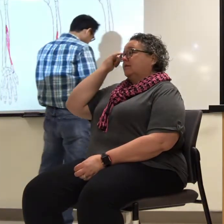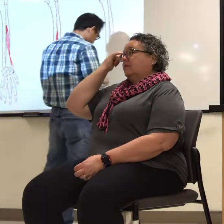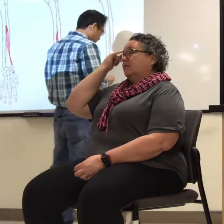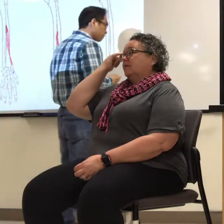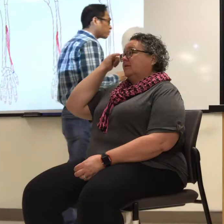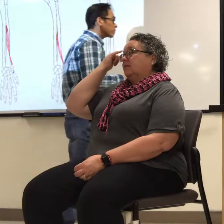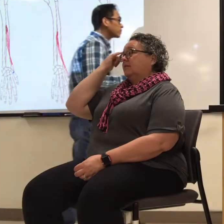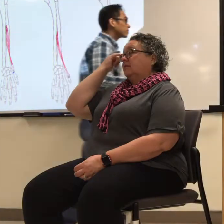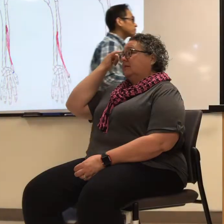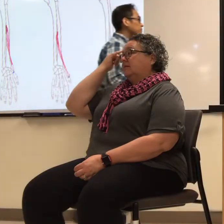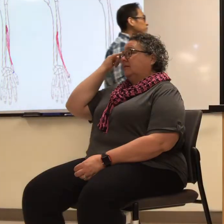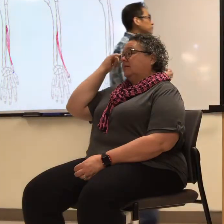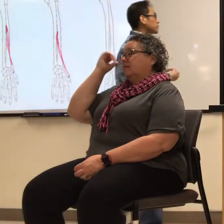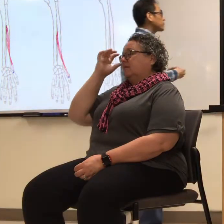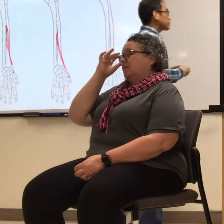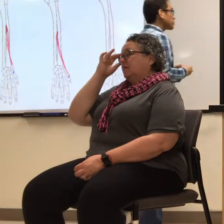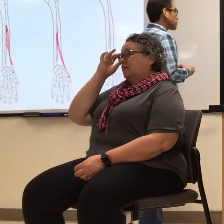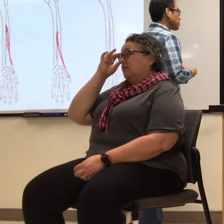Good enough.